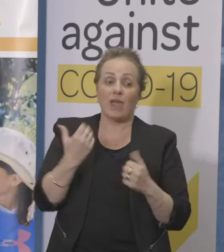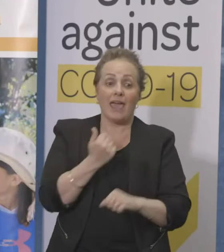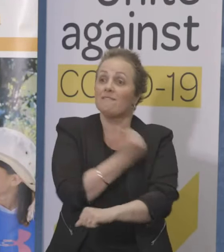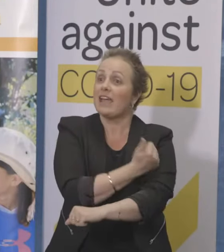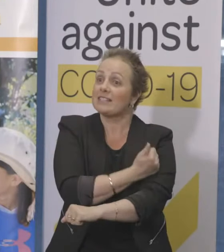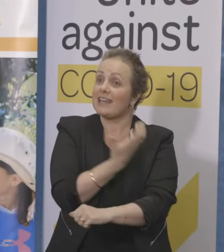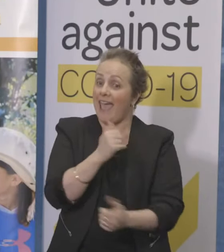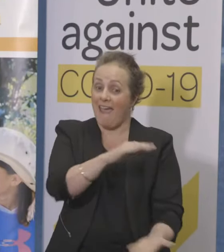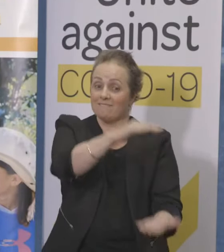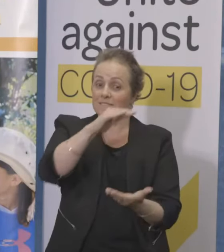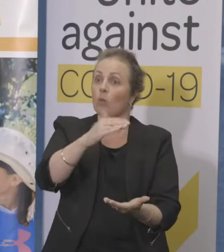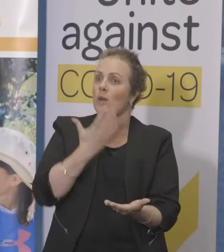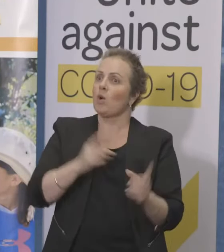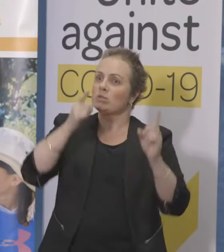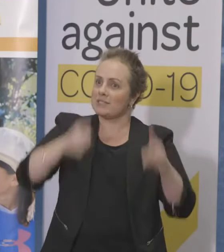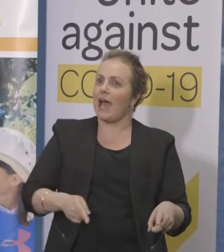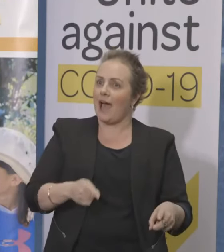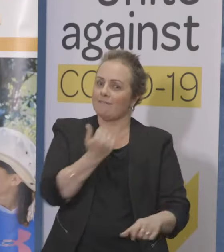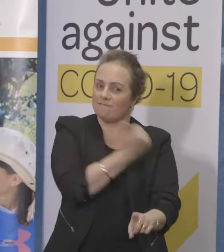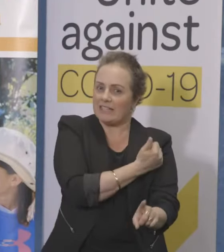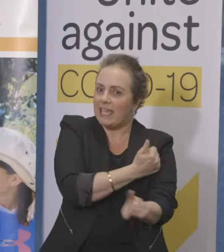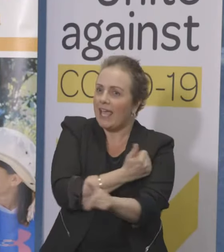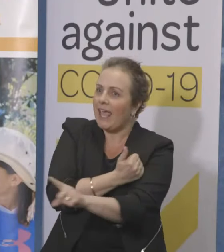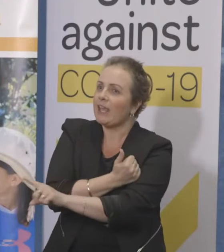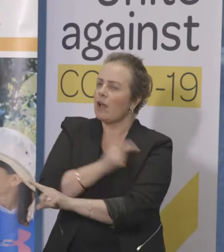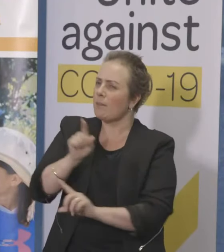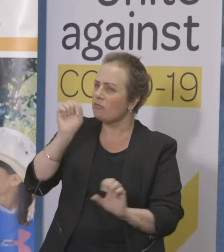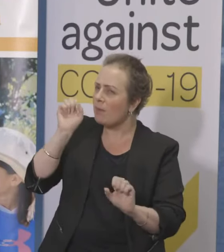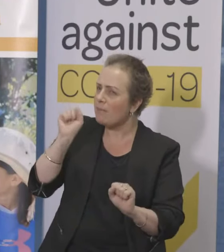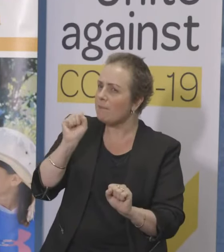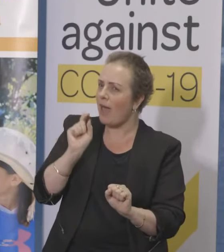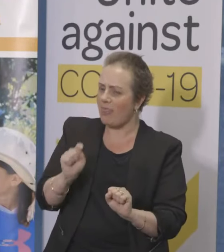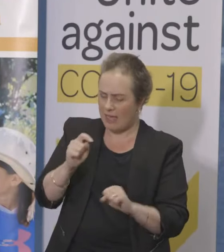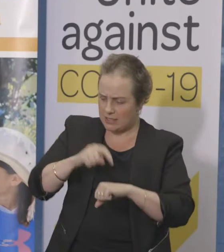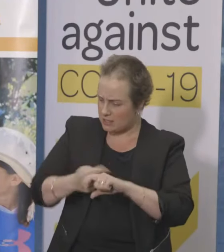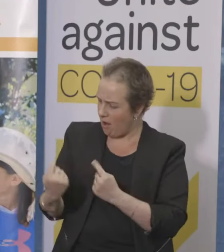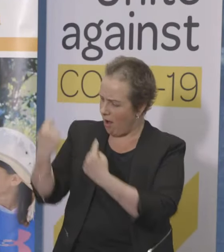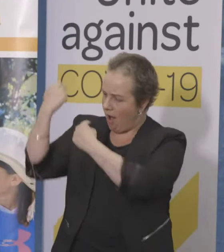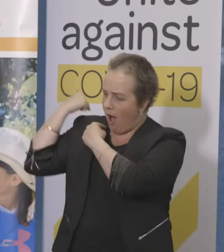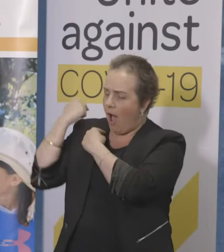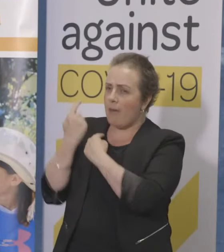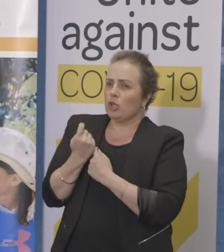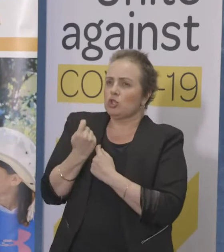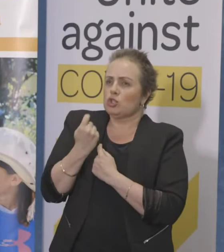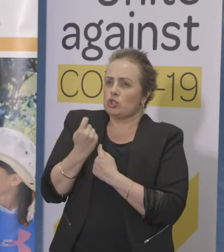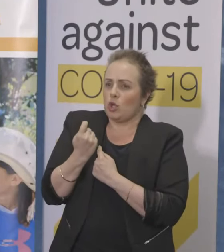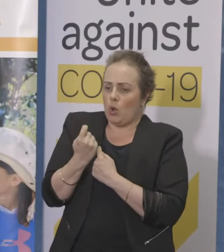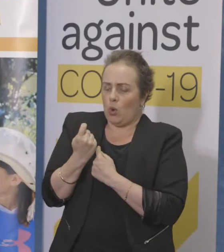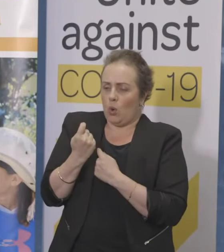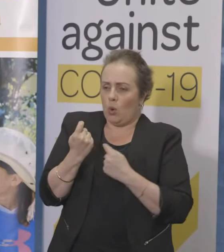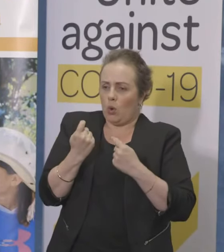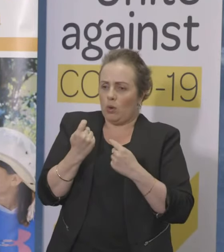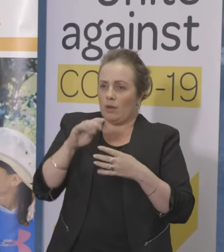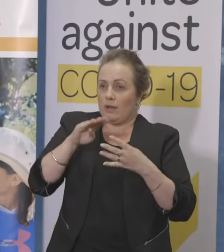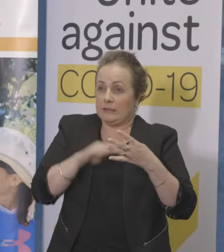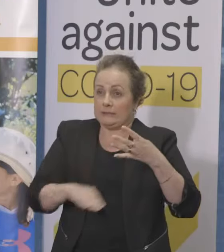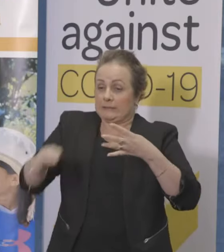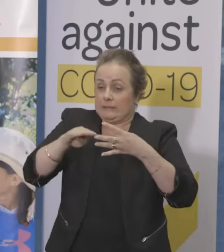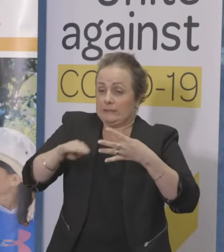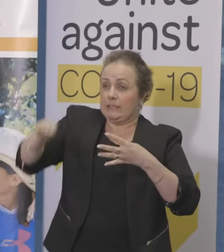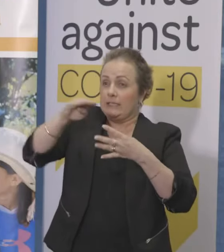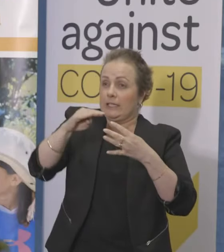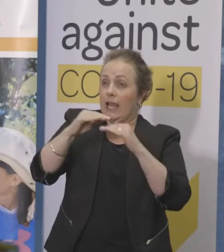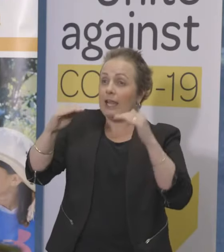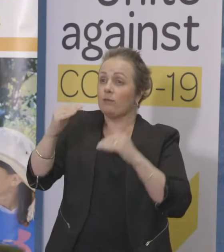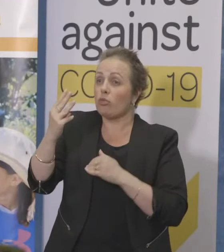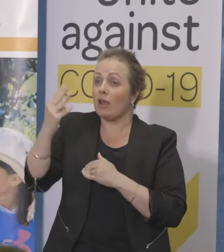people, remembering that at that point in time we were just about to go into a alert level 4 and 3 posture, and we wanted